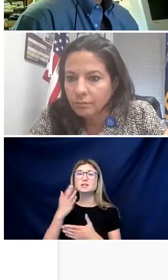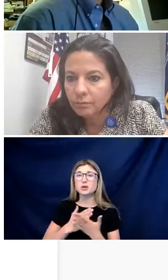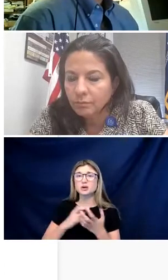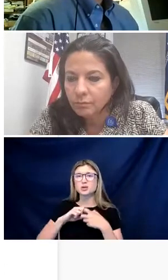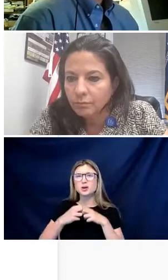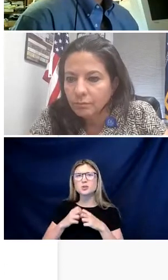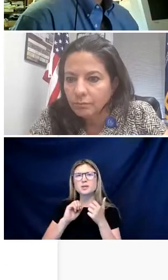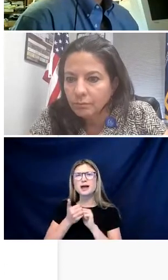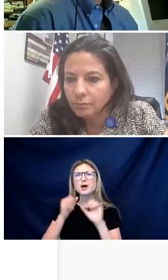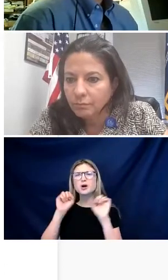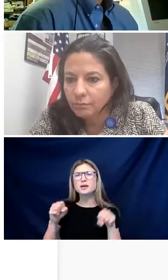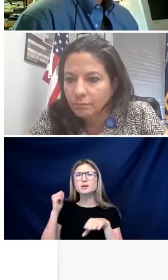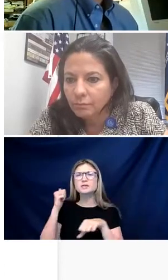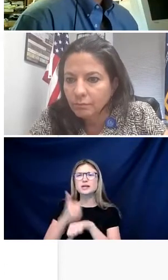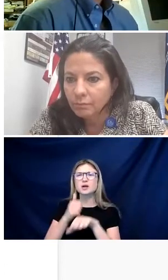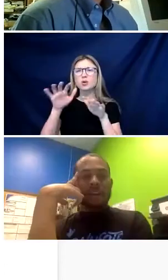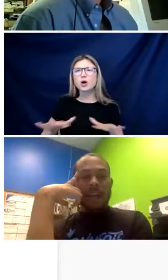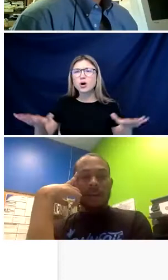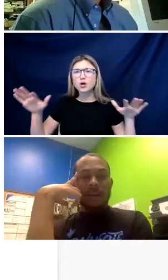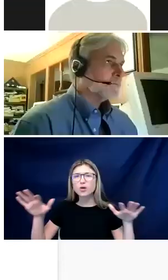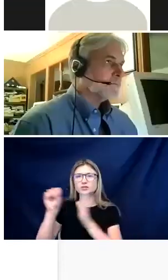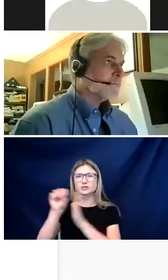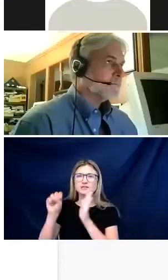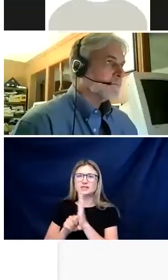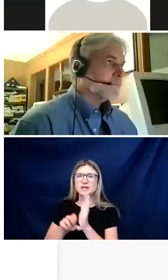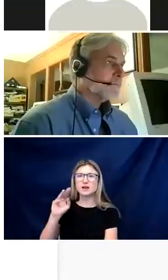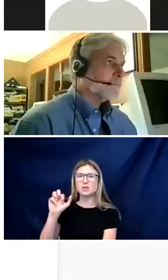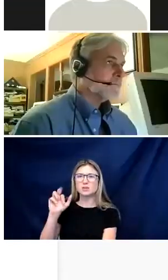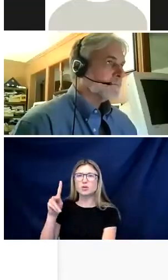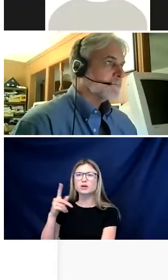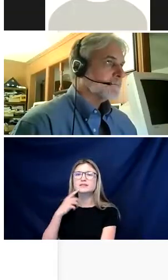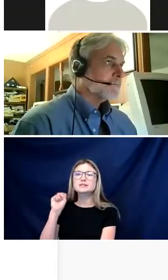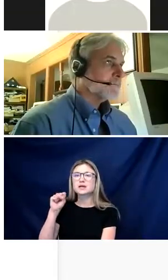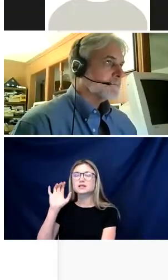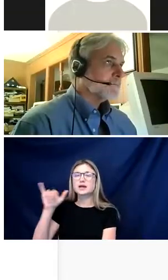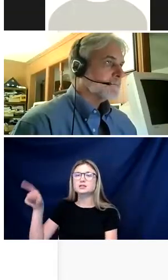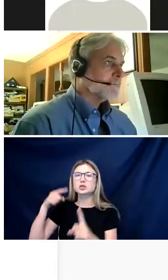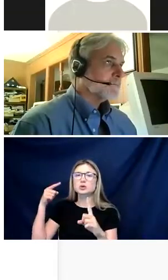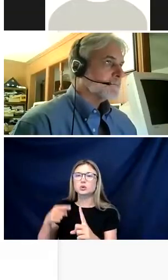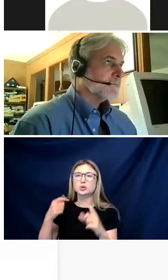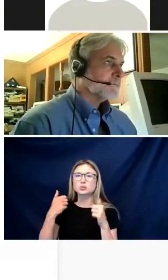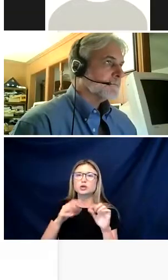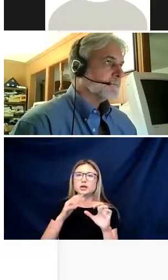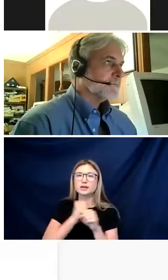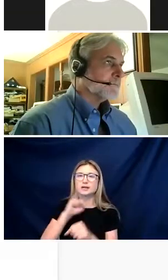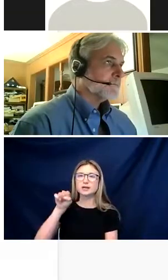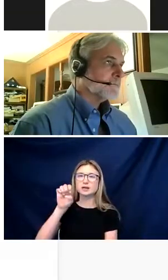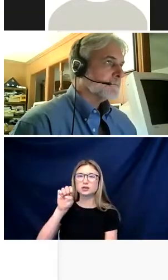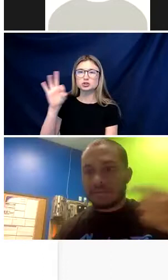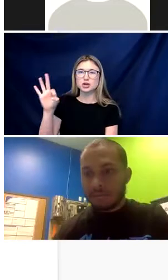Yeah, that's the goal, Jim. And now it's getting Jefferson Parish, Orleans Parish, and St. Bernard